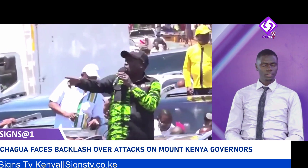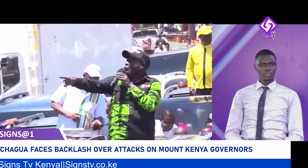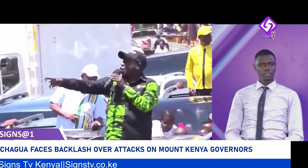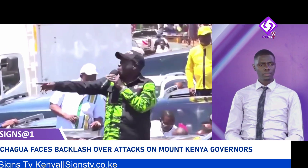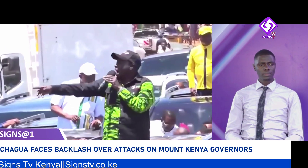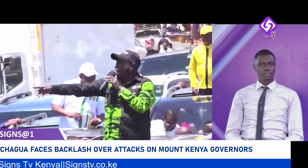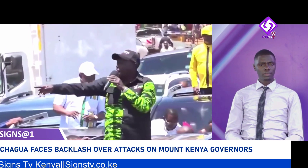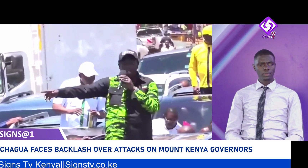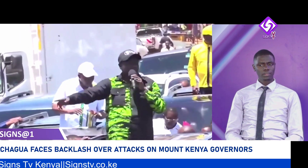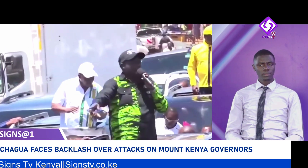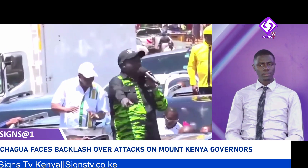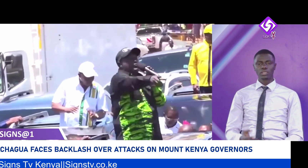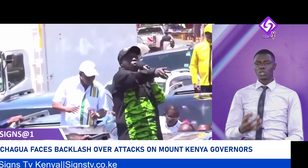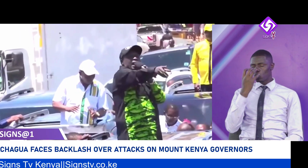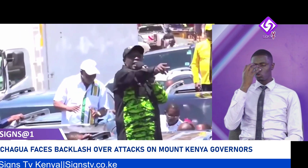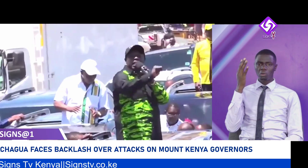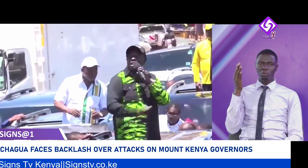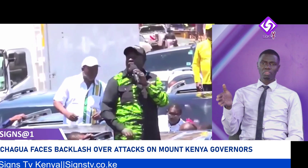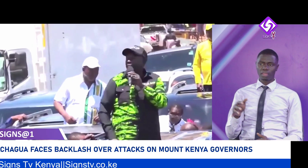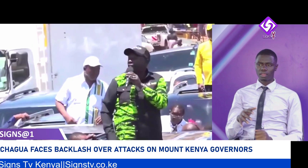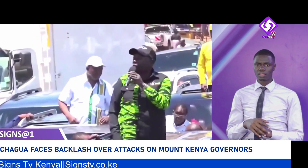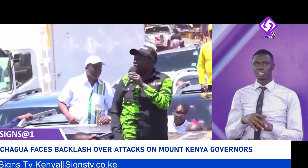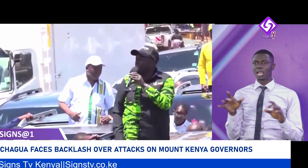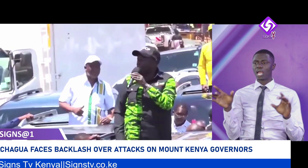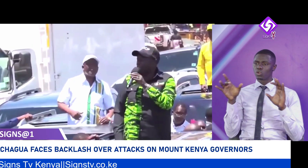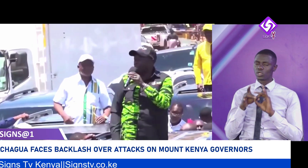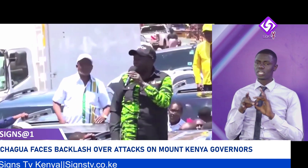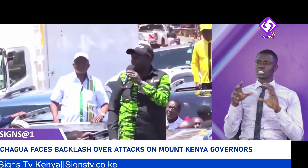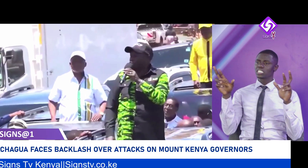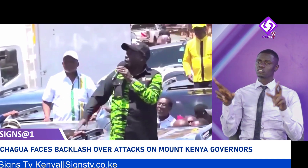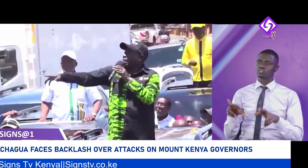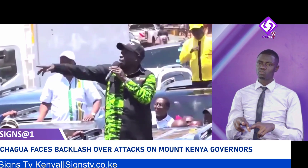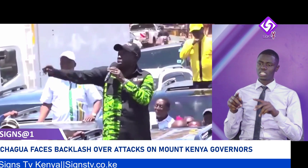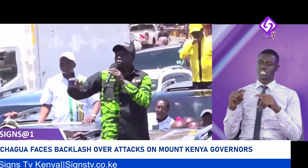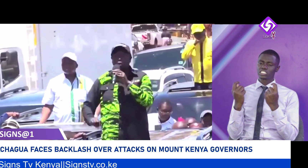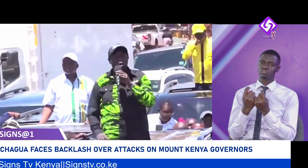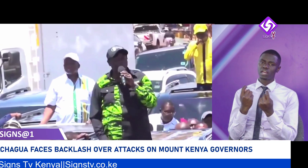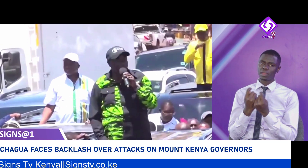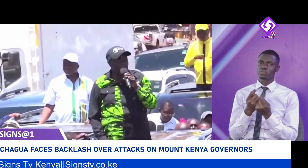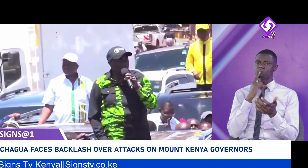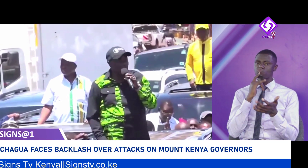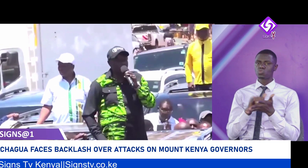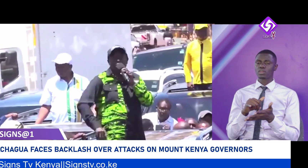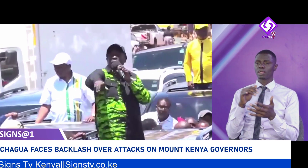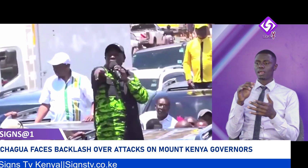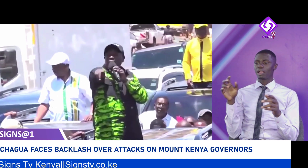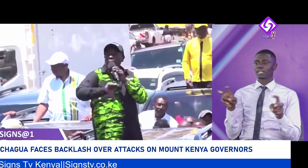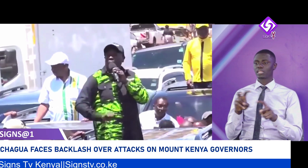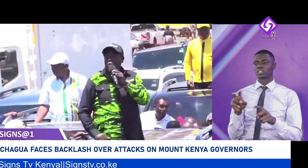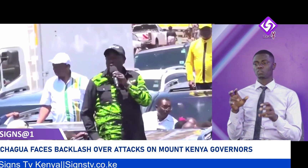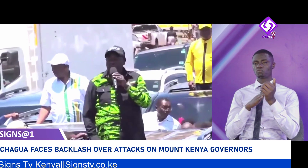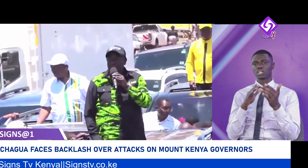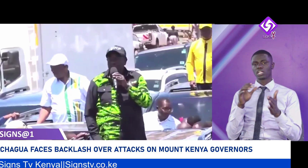Ruto wako pale anaunganisha jamii yake ya Leftivali ndio aweze kutafuta uongozi. Mimi nasema hapa tuungane.